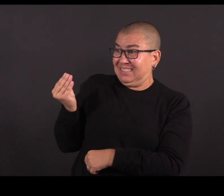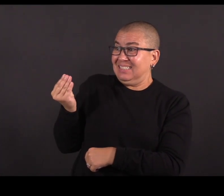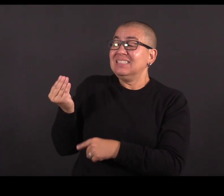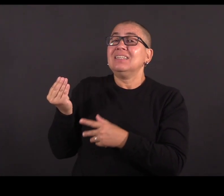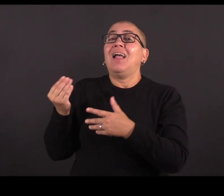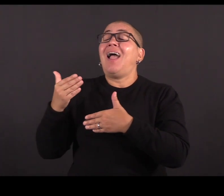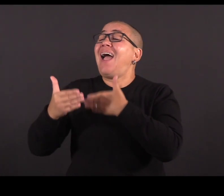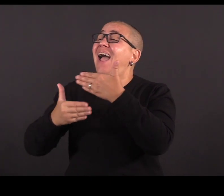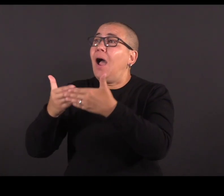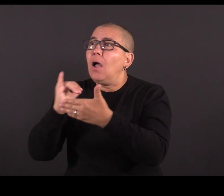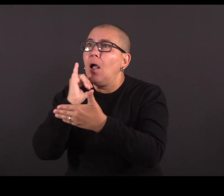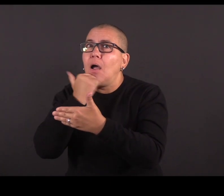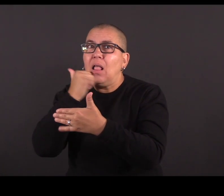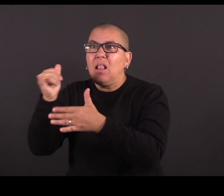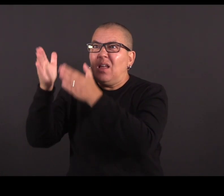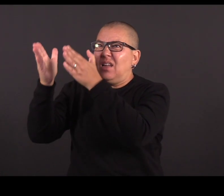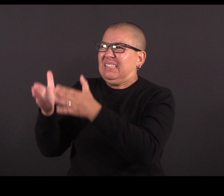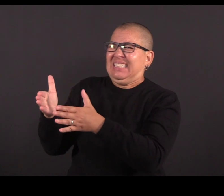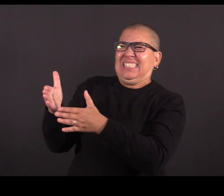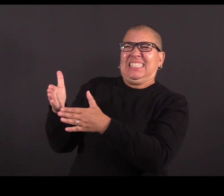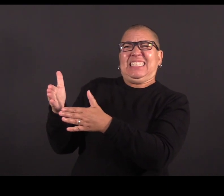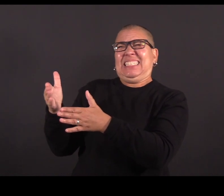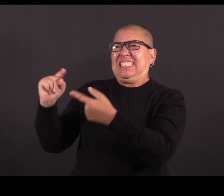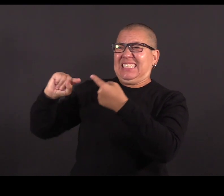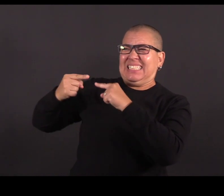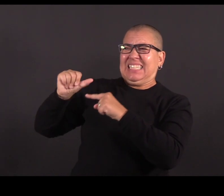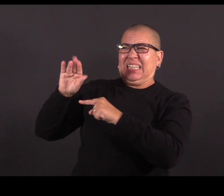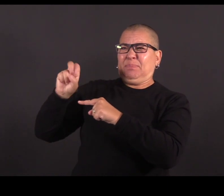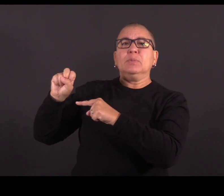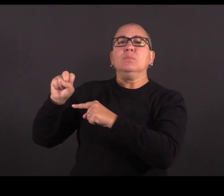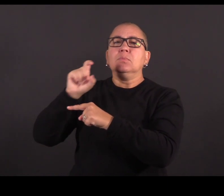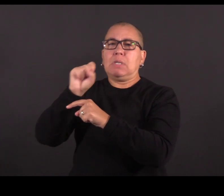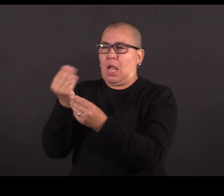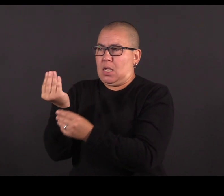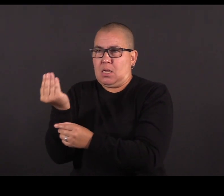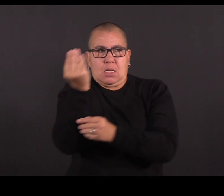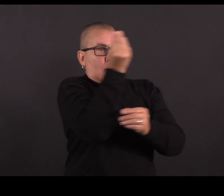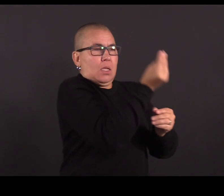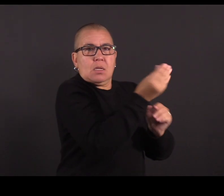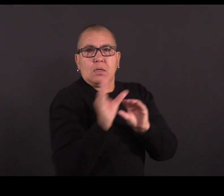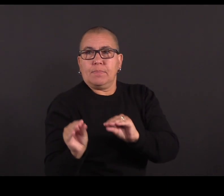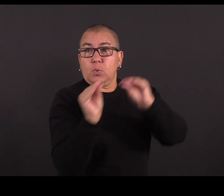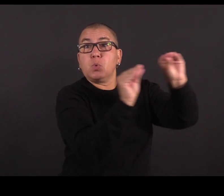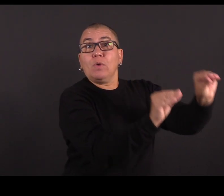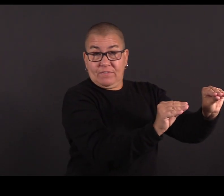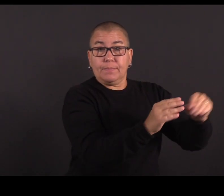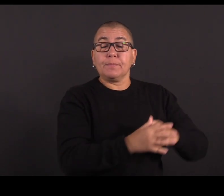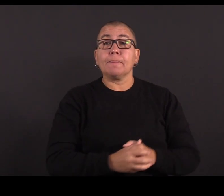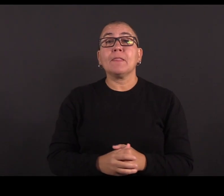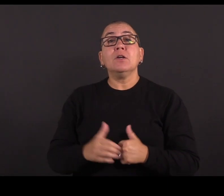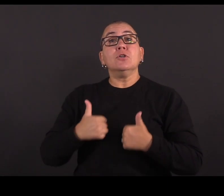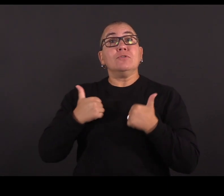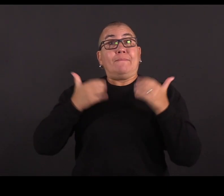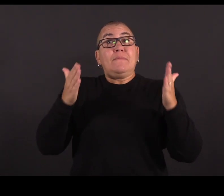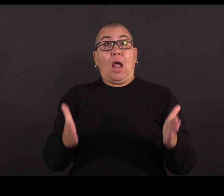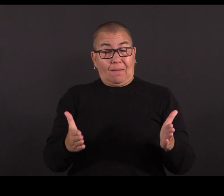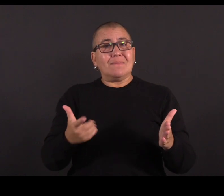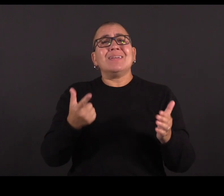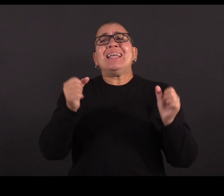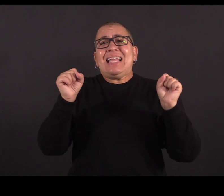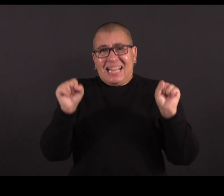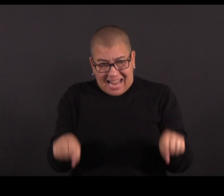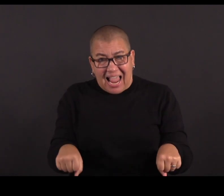A survivor can request an emergency transfer if they are unsafe because of abuse, whether in the same building,